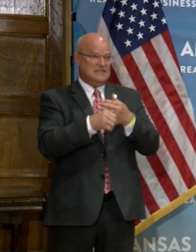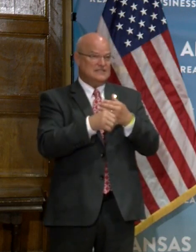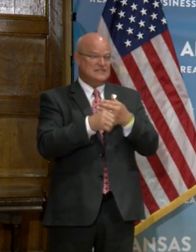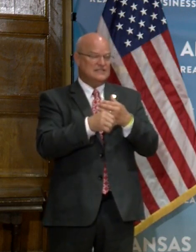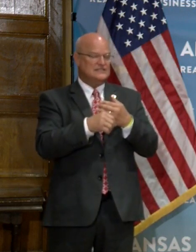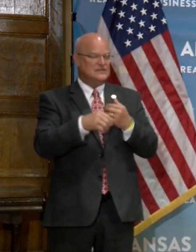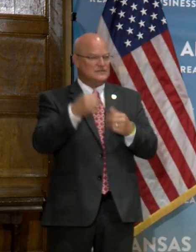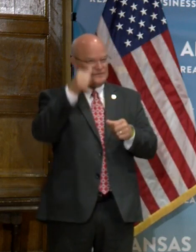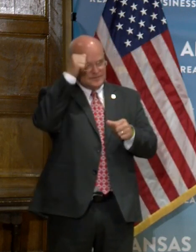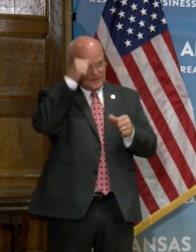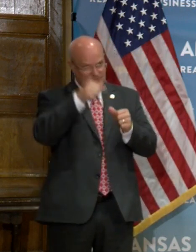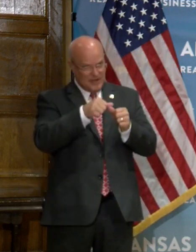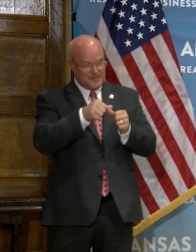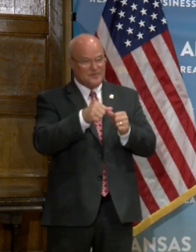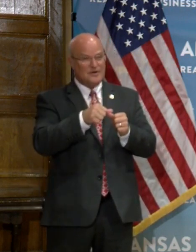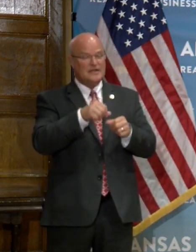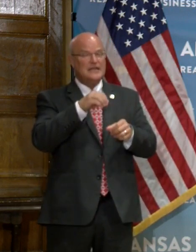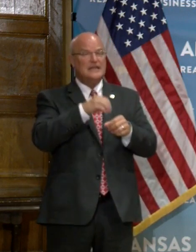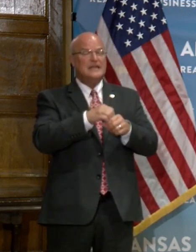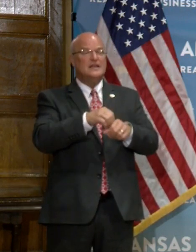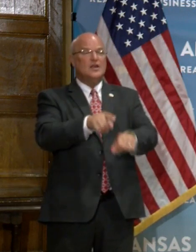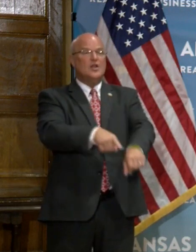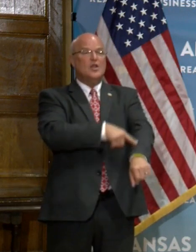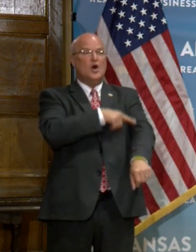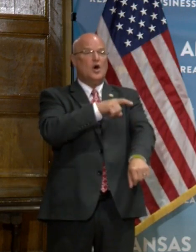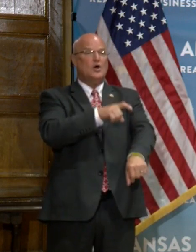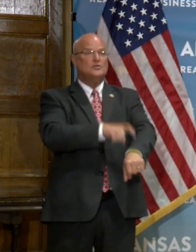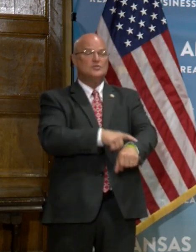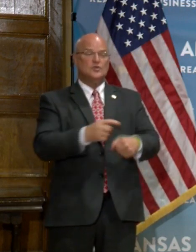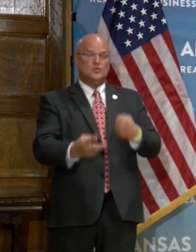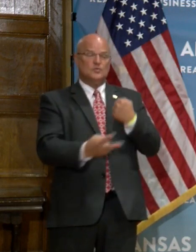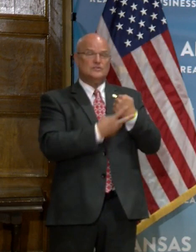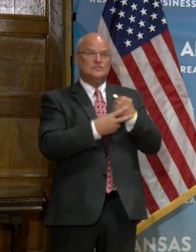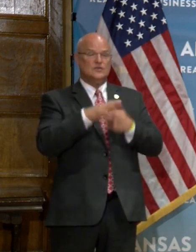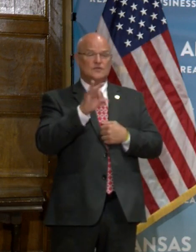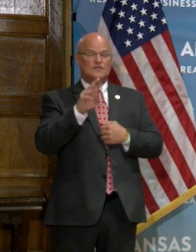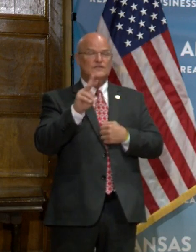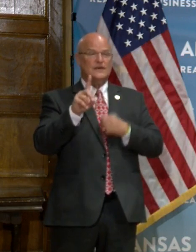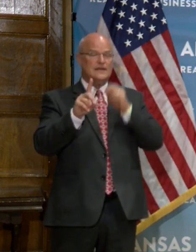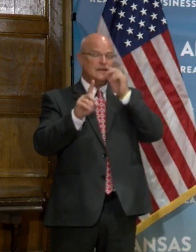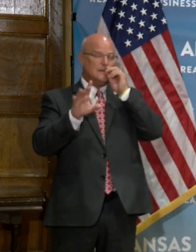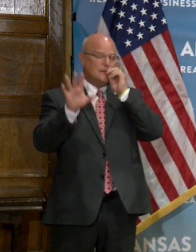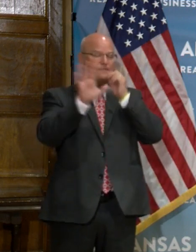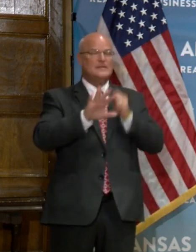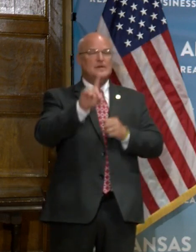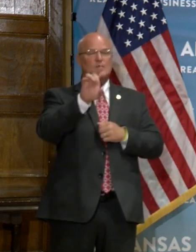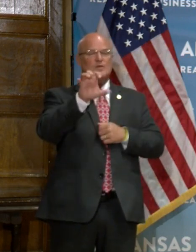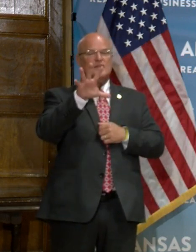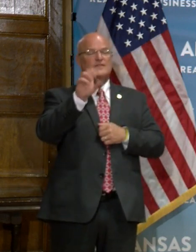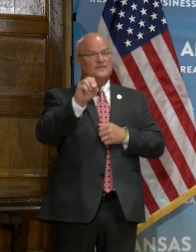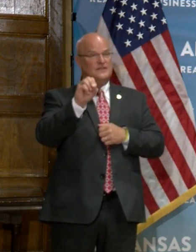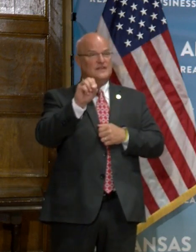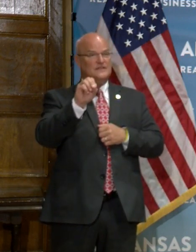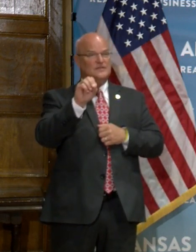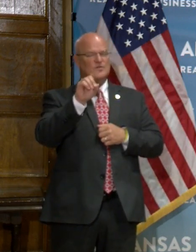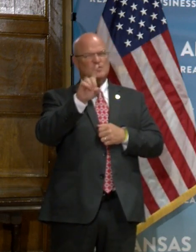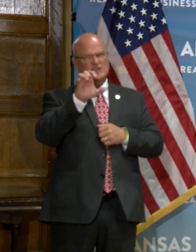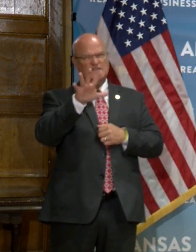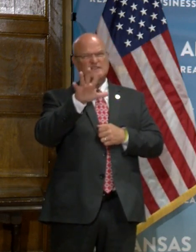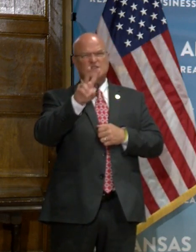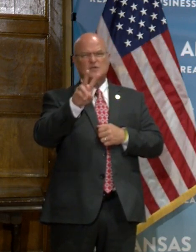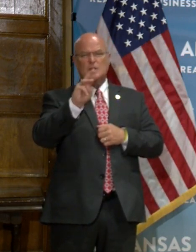as a reminder, we have in our long-term reserve fund, we still have a balance of approximately $152